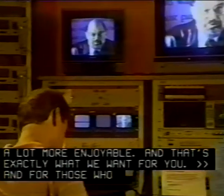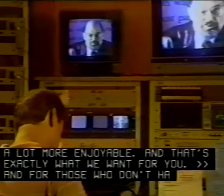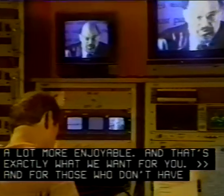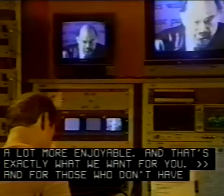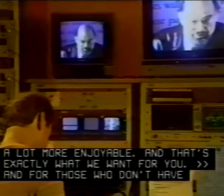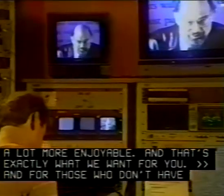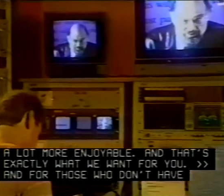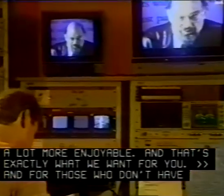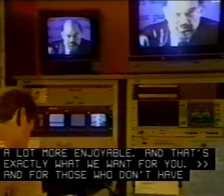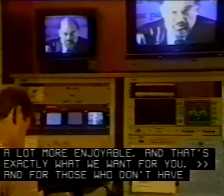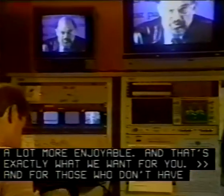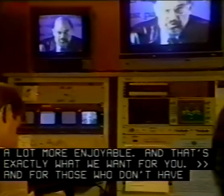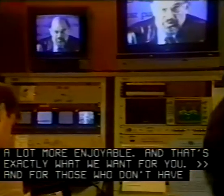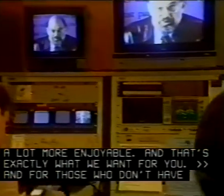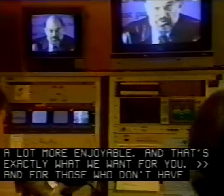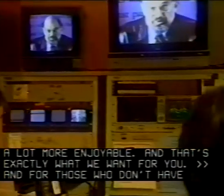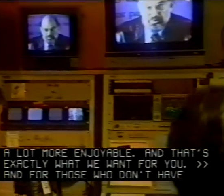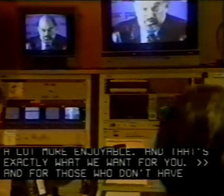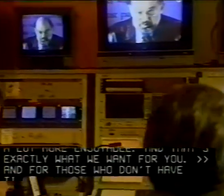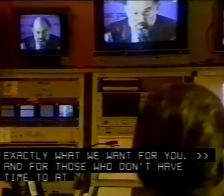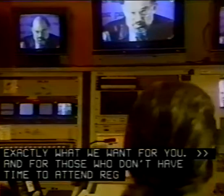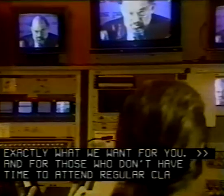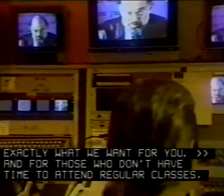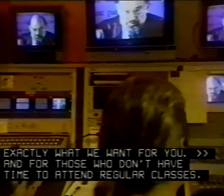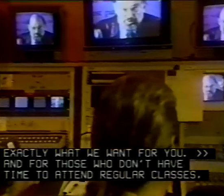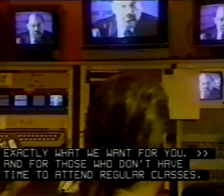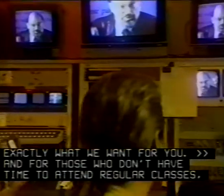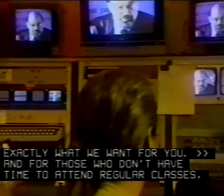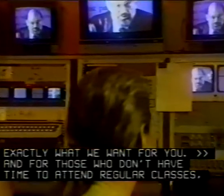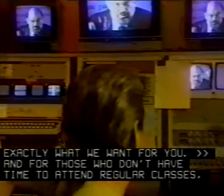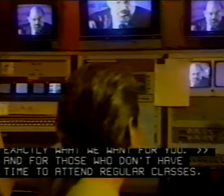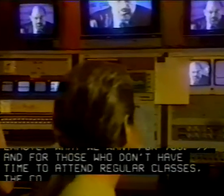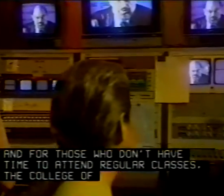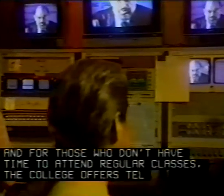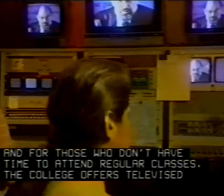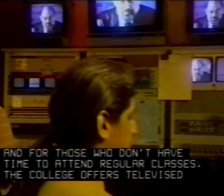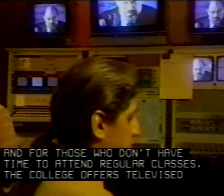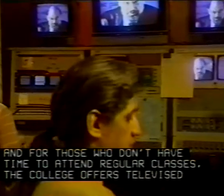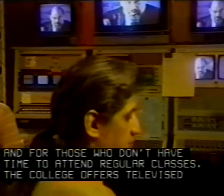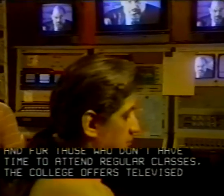regular classes, the college offers televised courses that meet high academic standards.